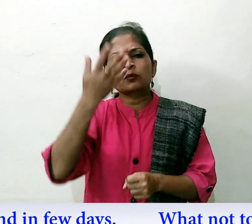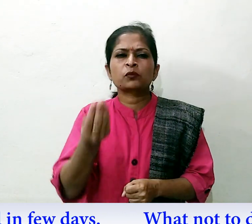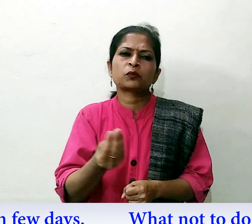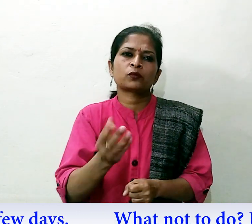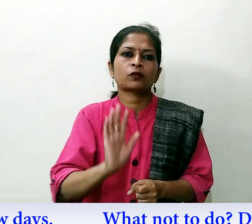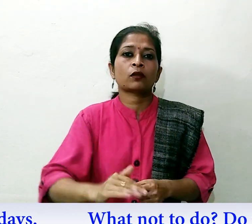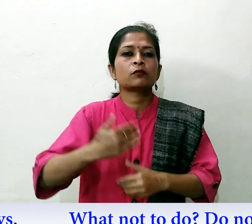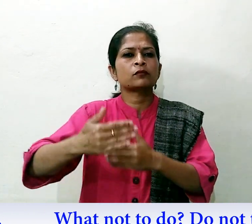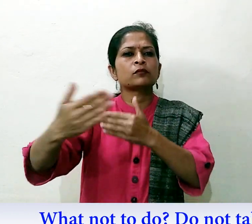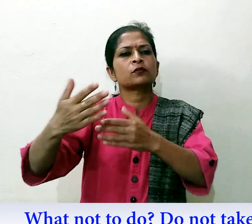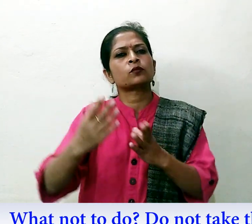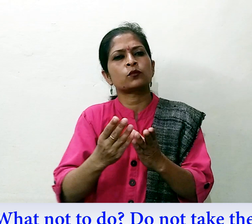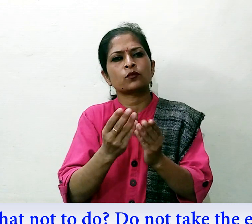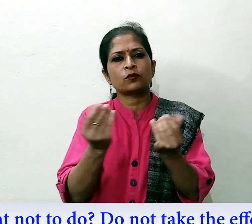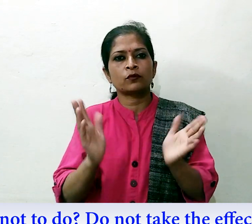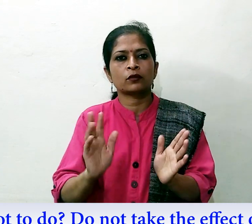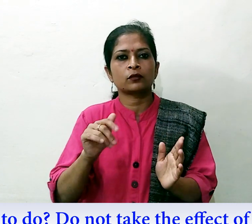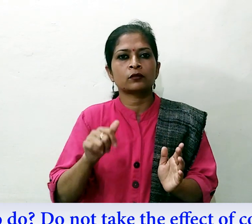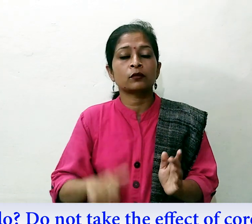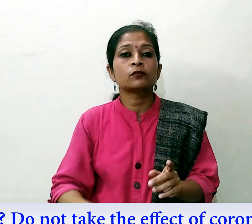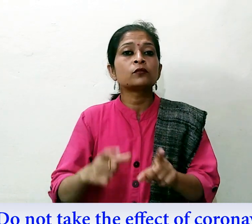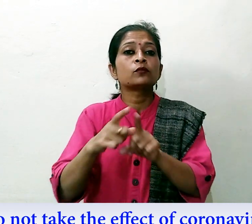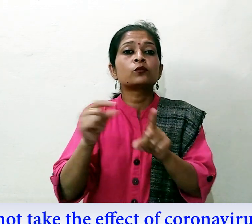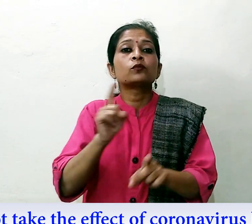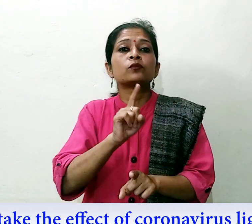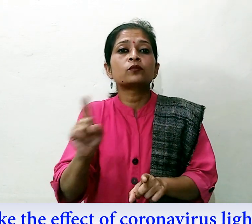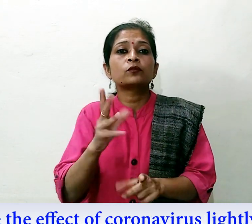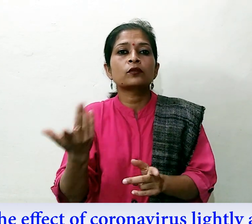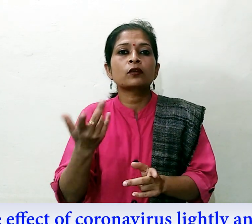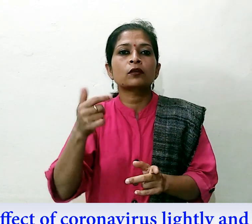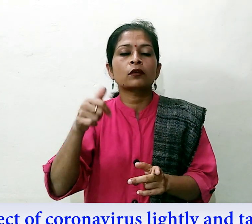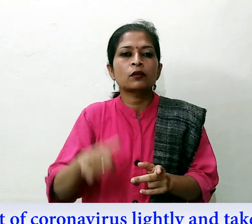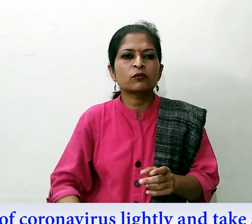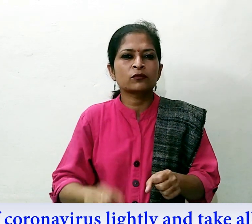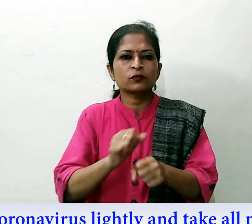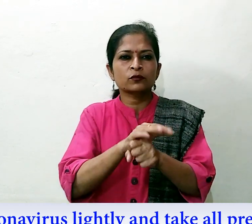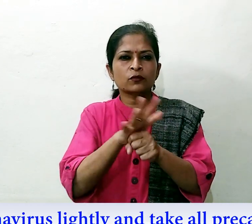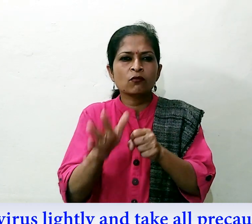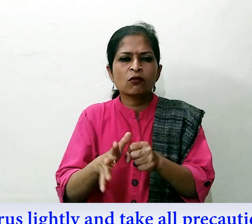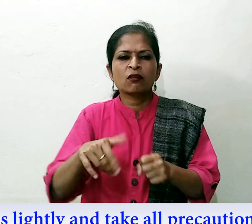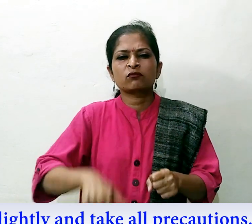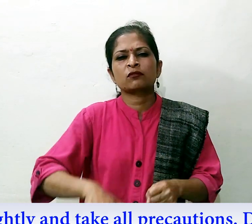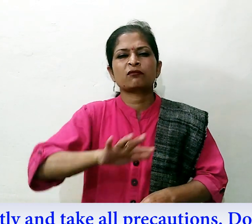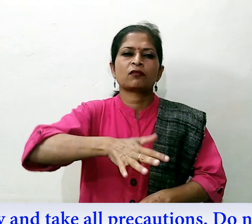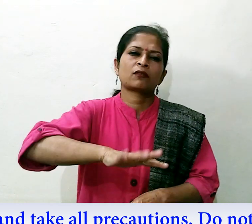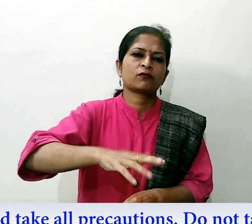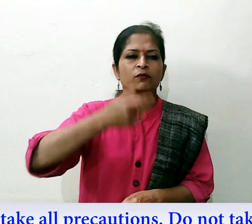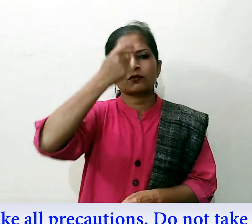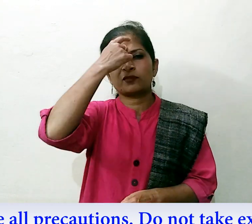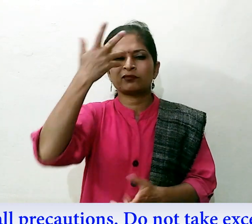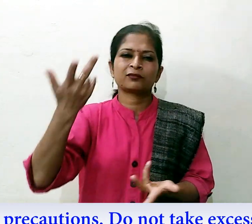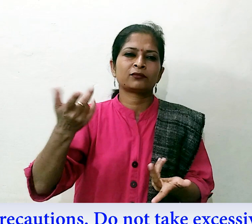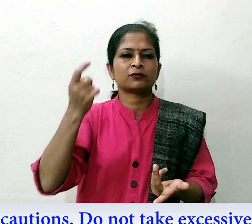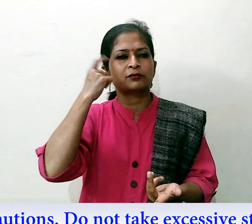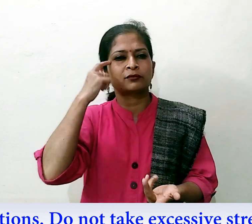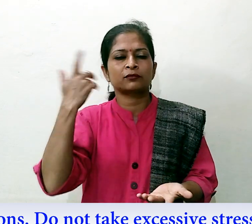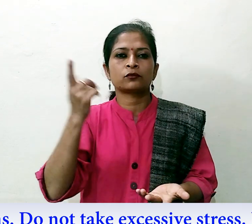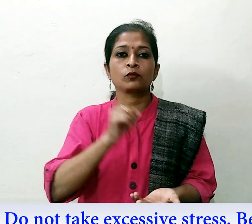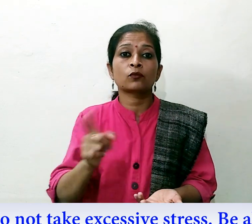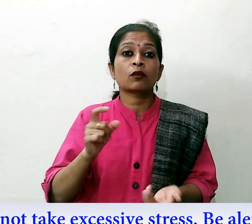days. What not to do? Do not take the effect of coronavirus lightly and take all precautions. Do not